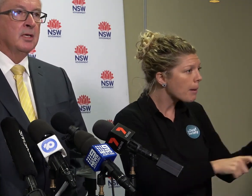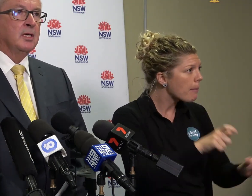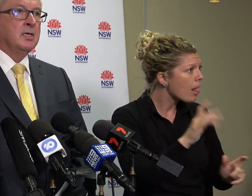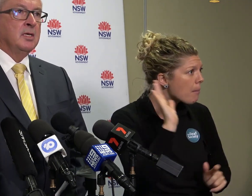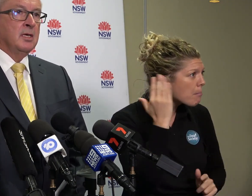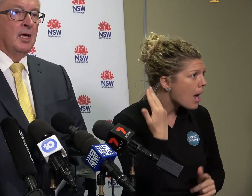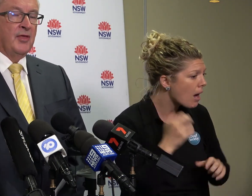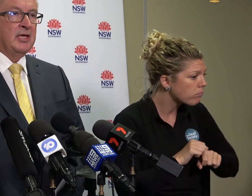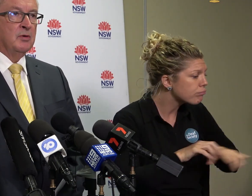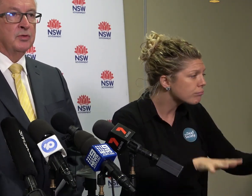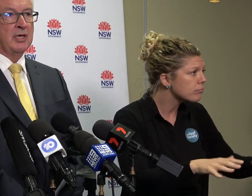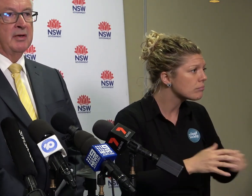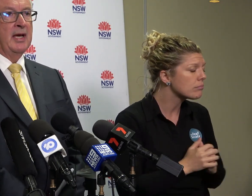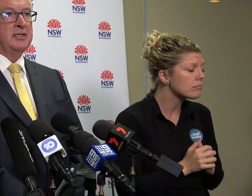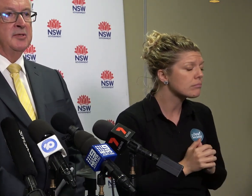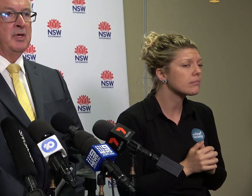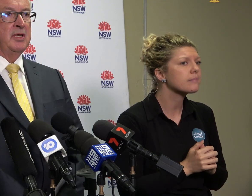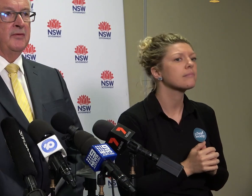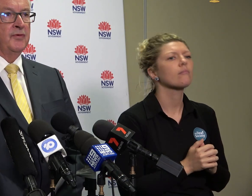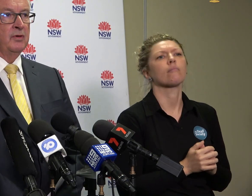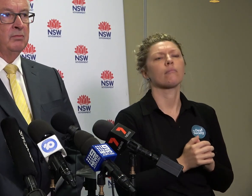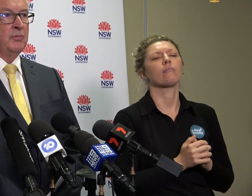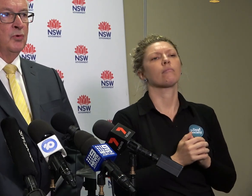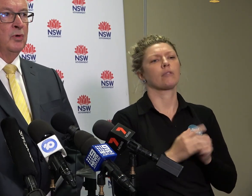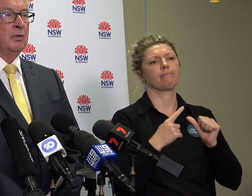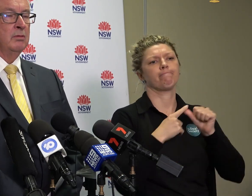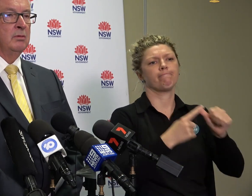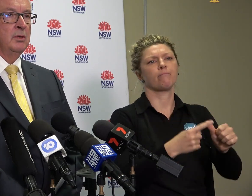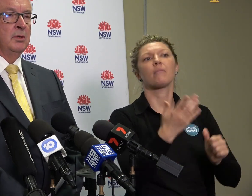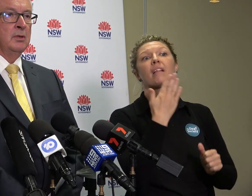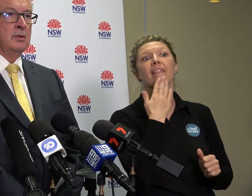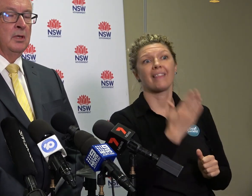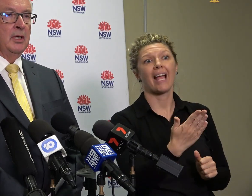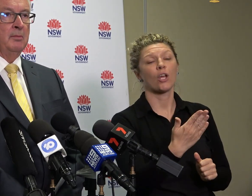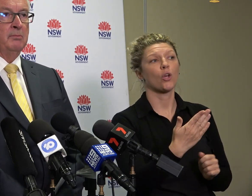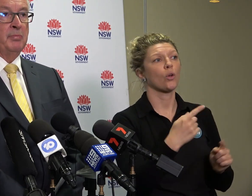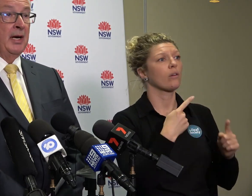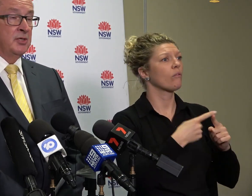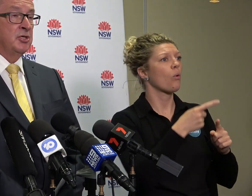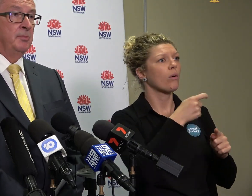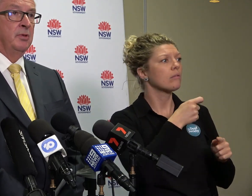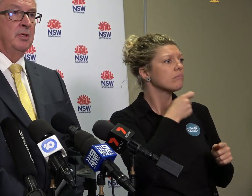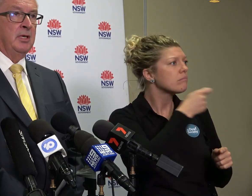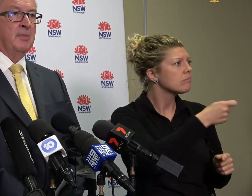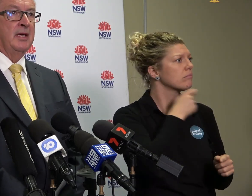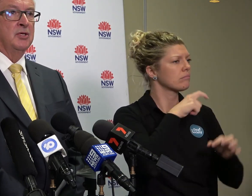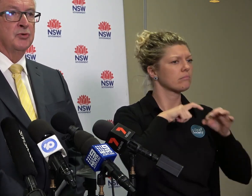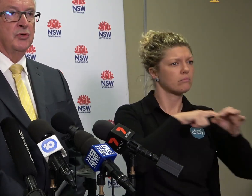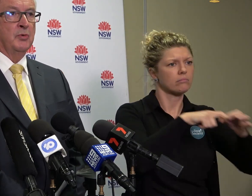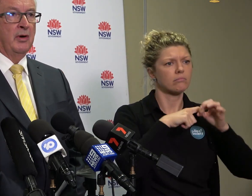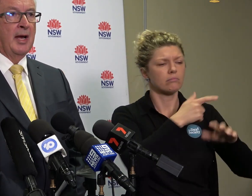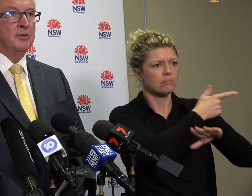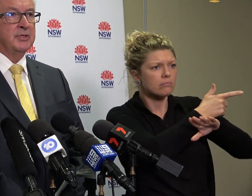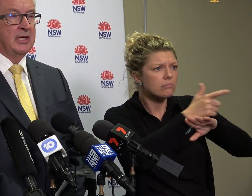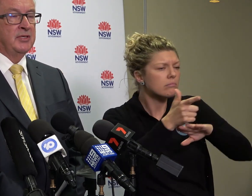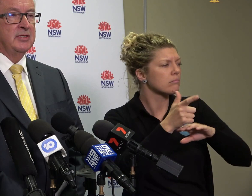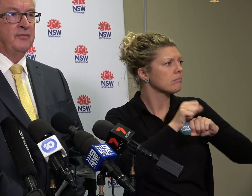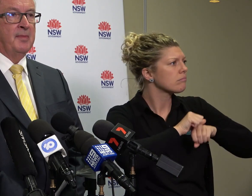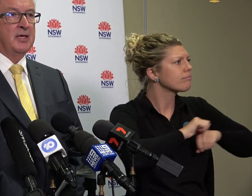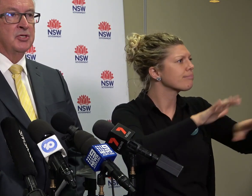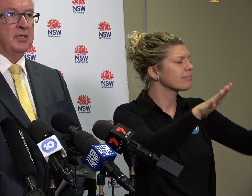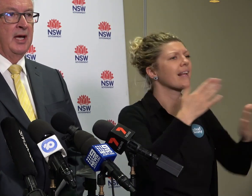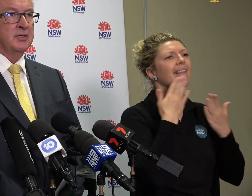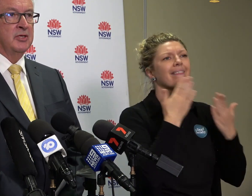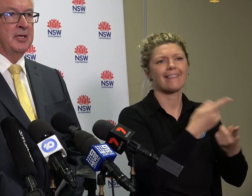care? Thank you also again to the media for your partnership in making sure that we're able to get